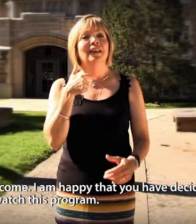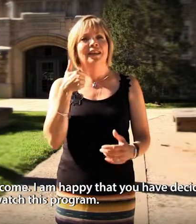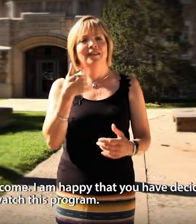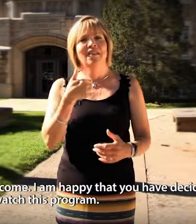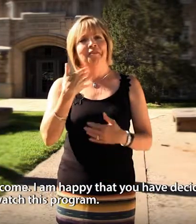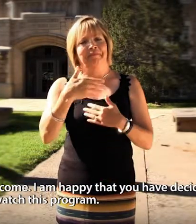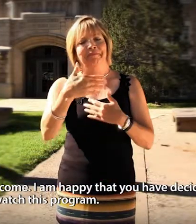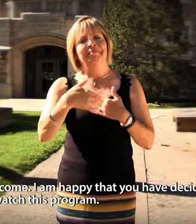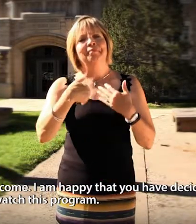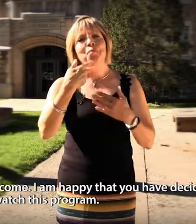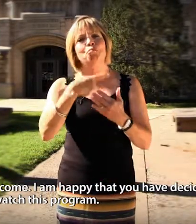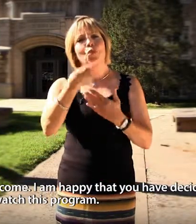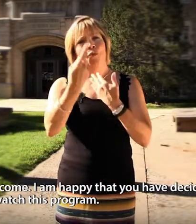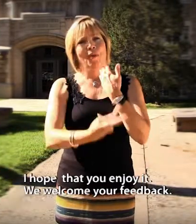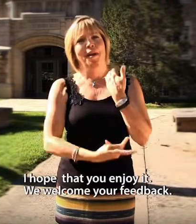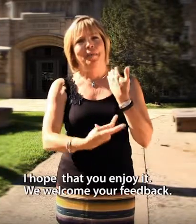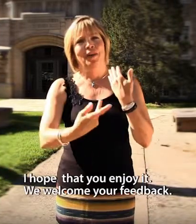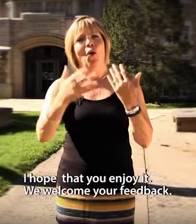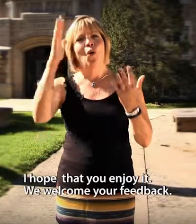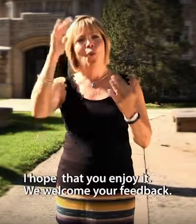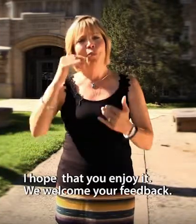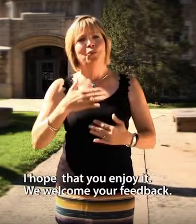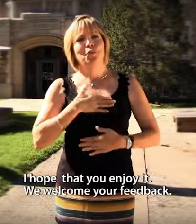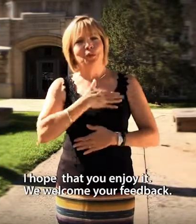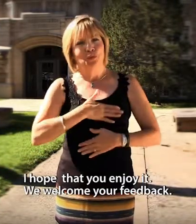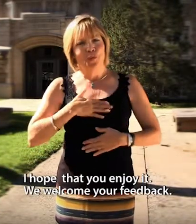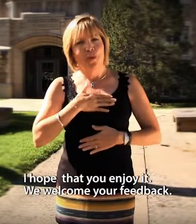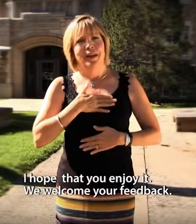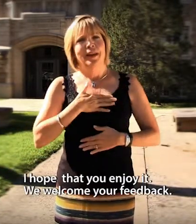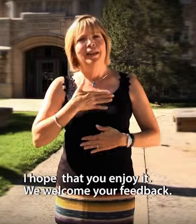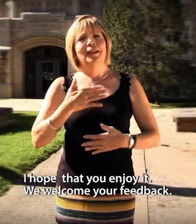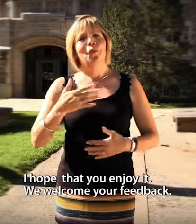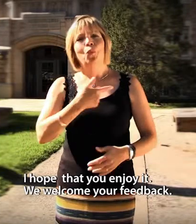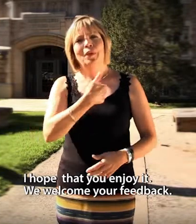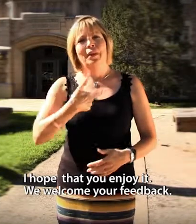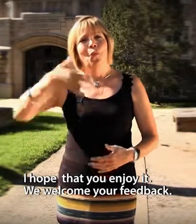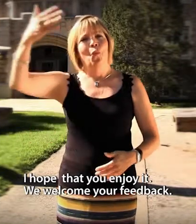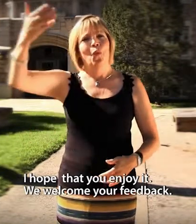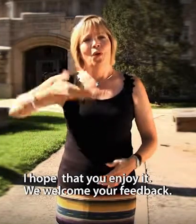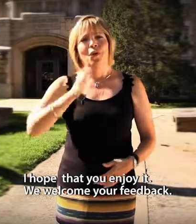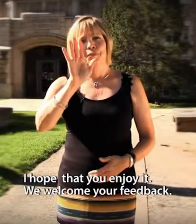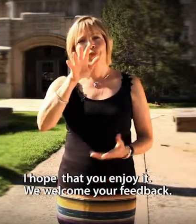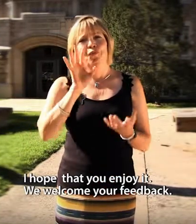to watch this program. I hope that you enjoy it. We welcome your feedback.